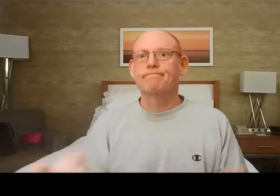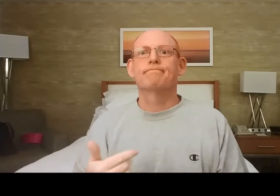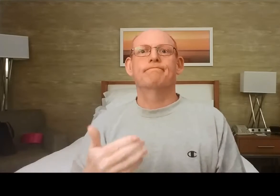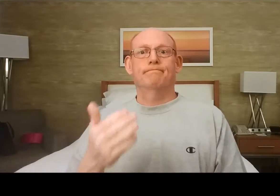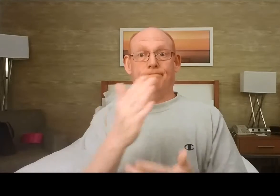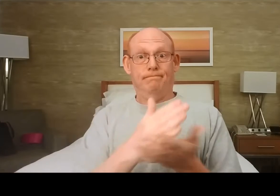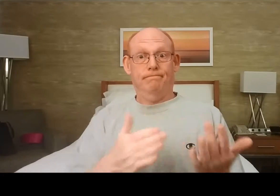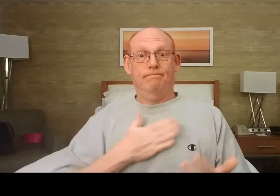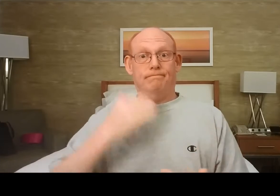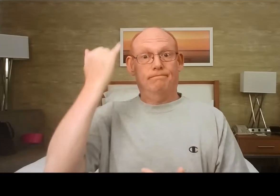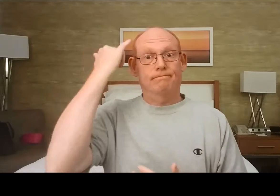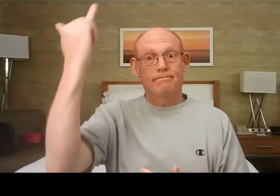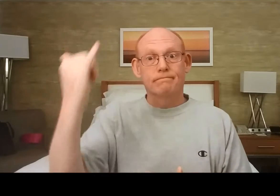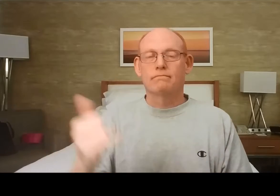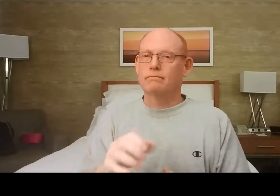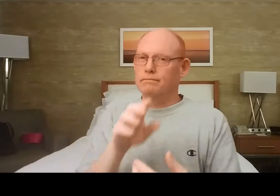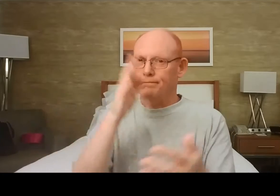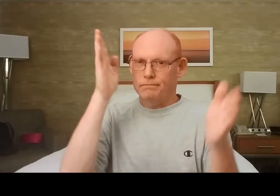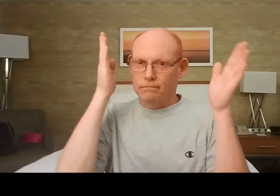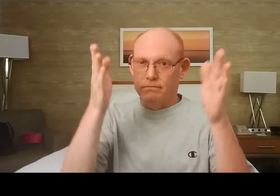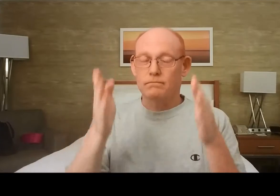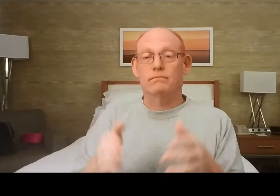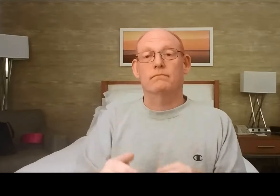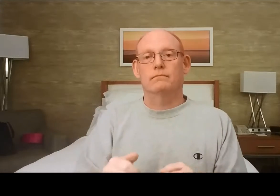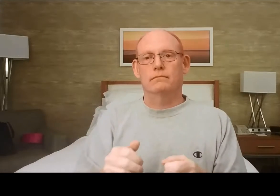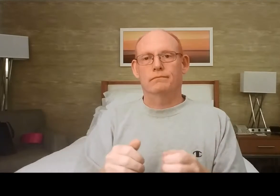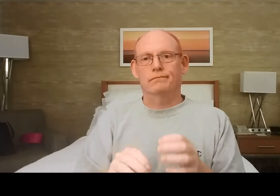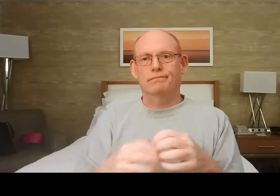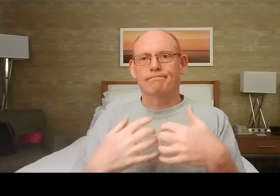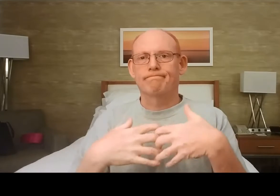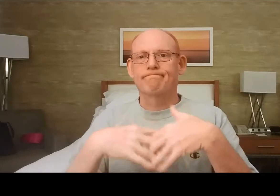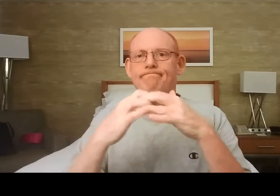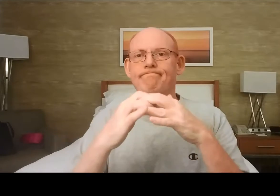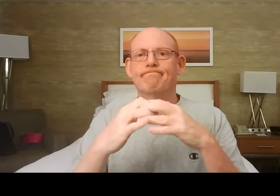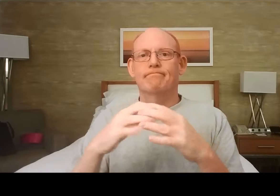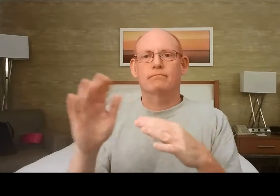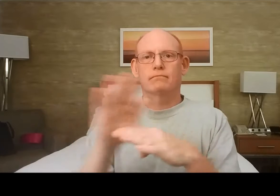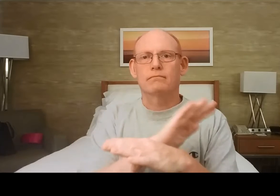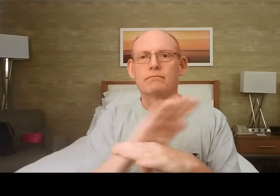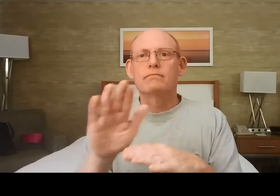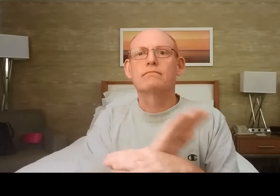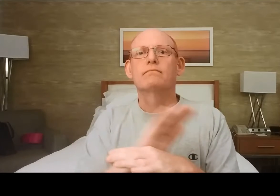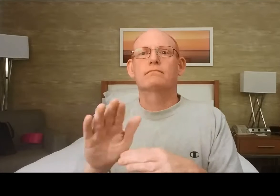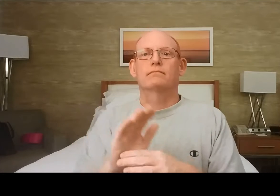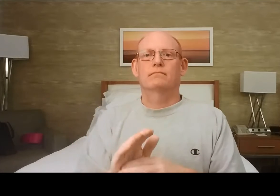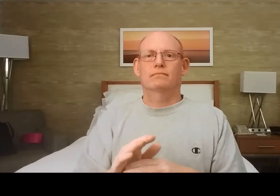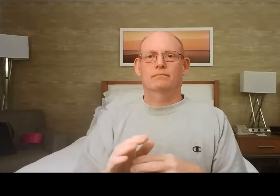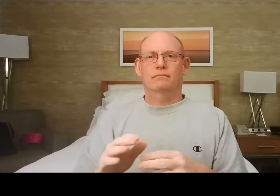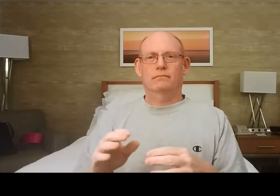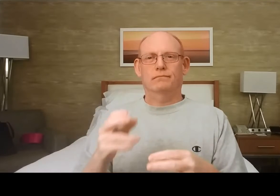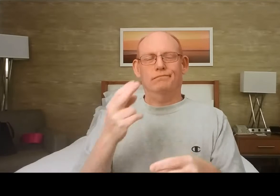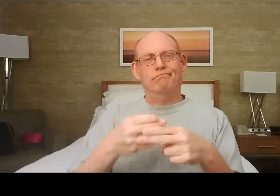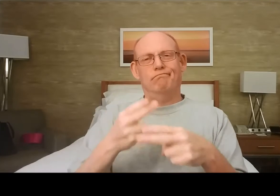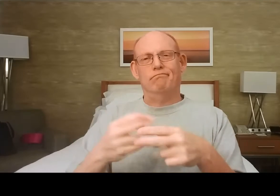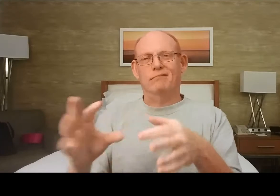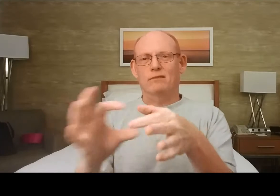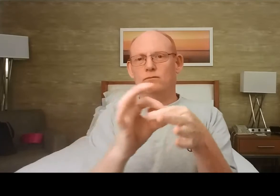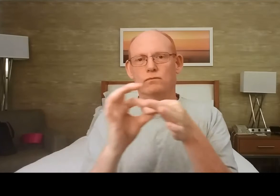Some of my ideas focus on the creation of businesses that are cooperatively run. Now, what does that mean?